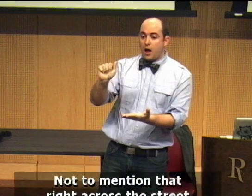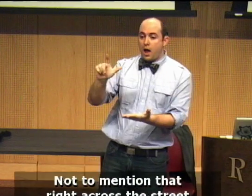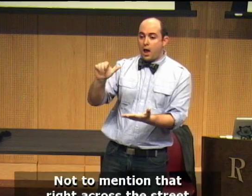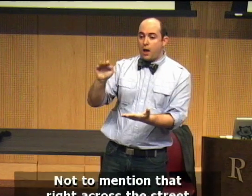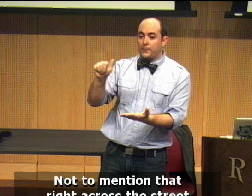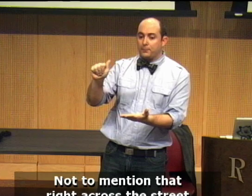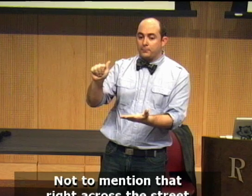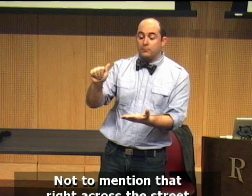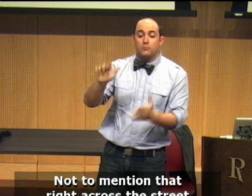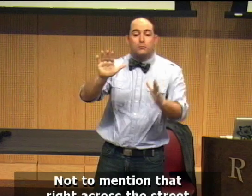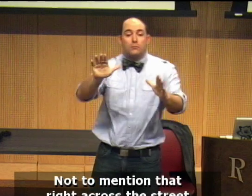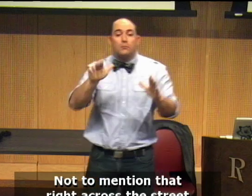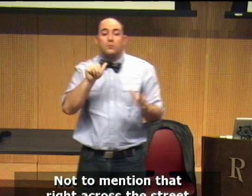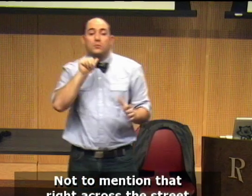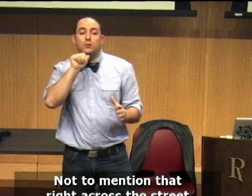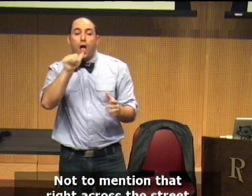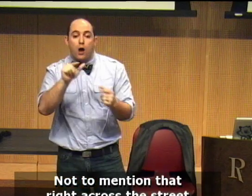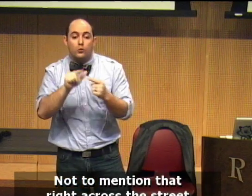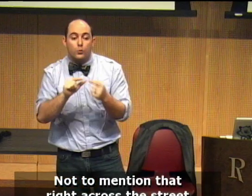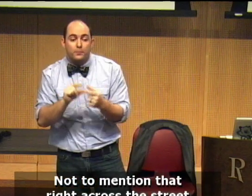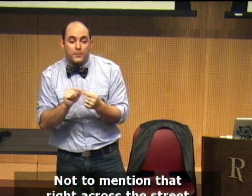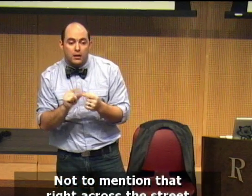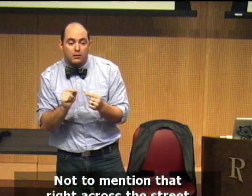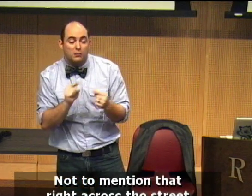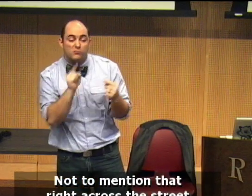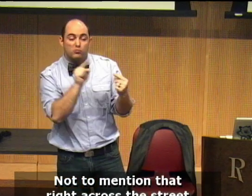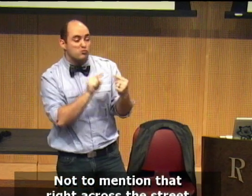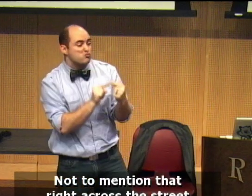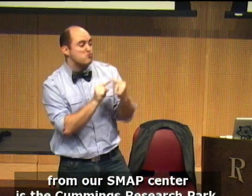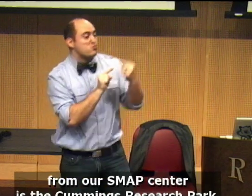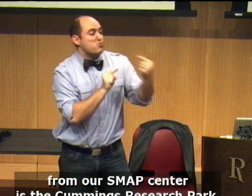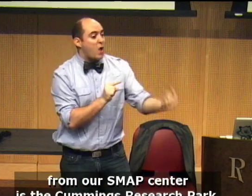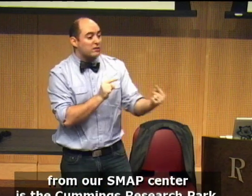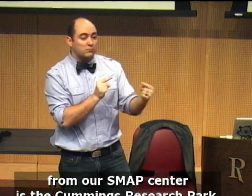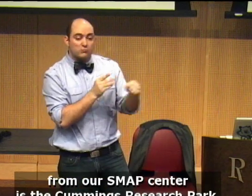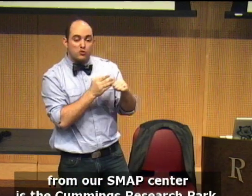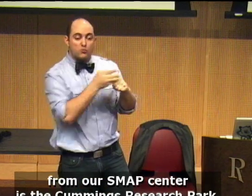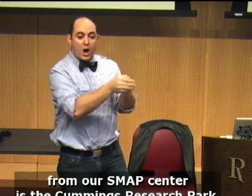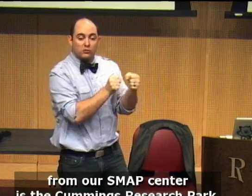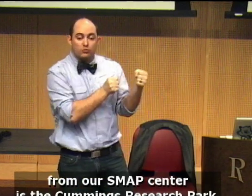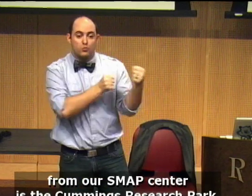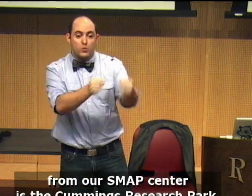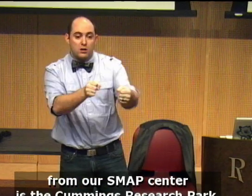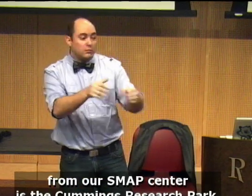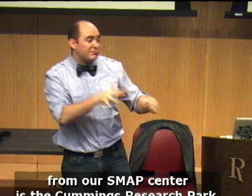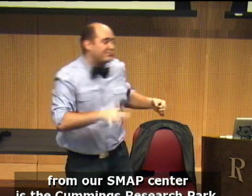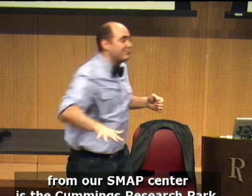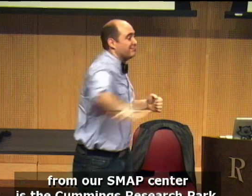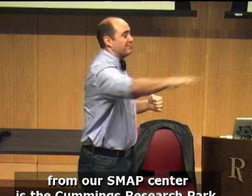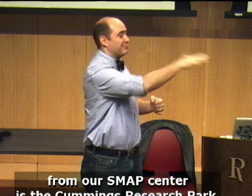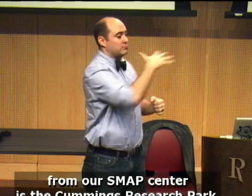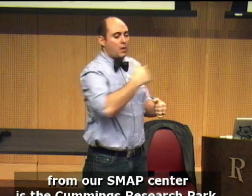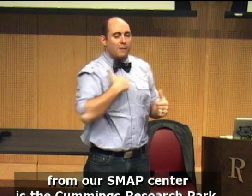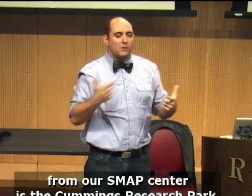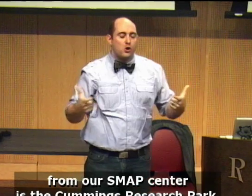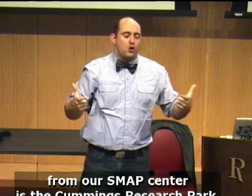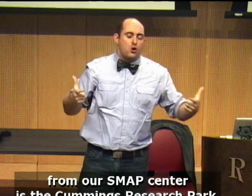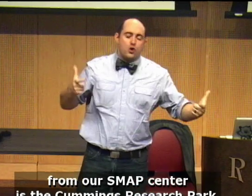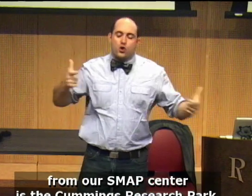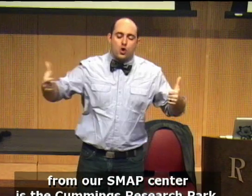to mention that right across the street from our SMAP Center is the